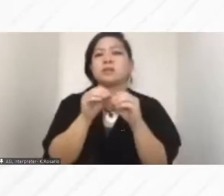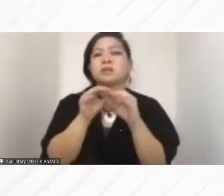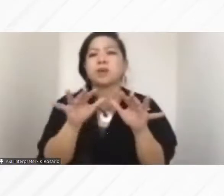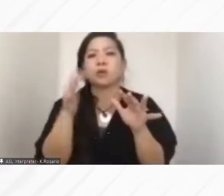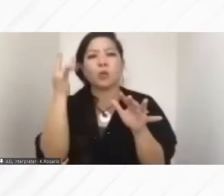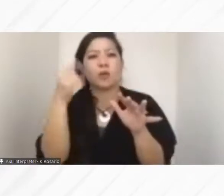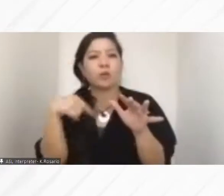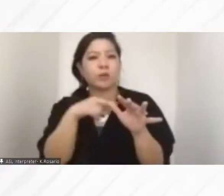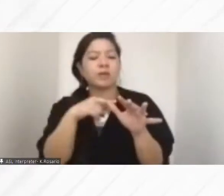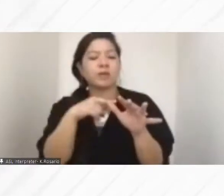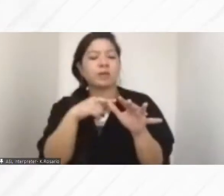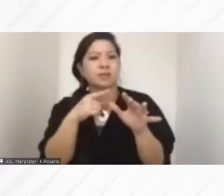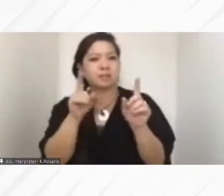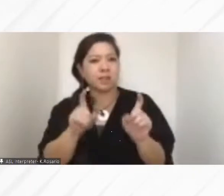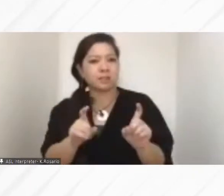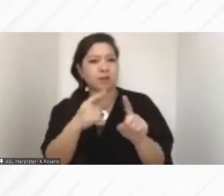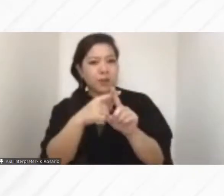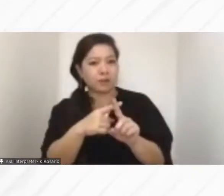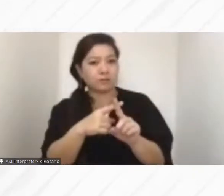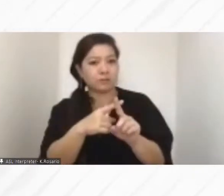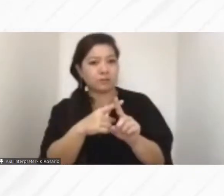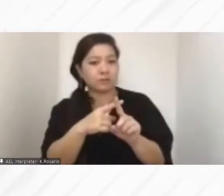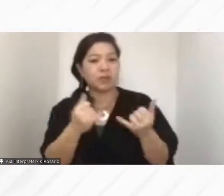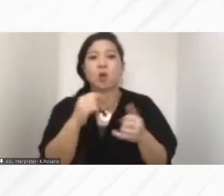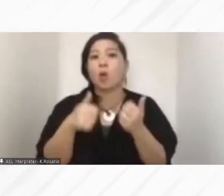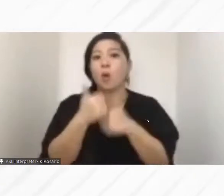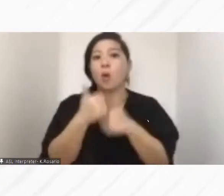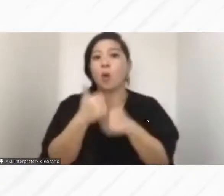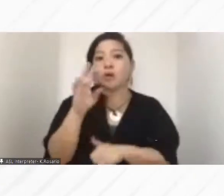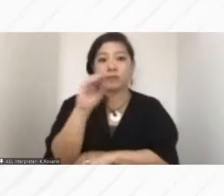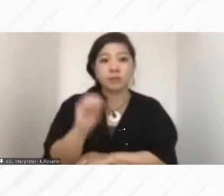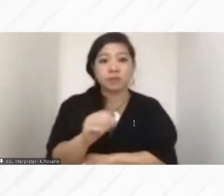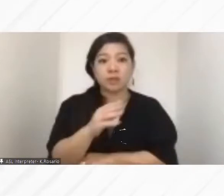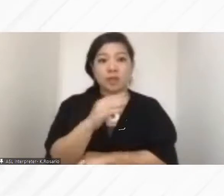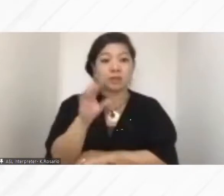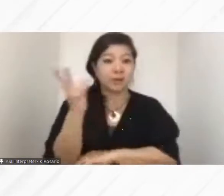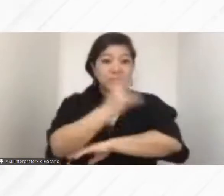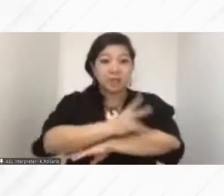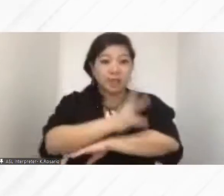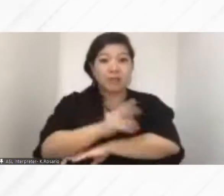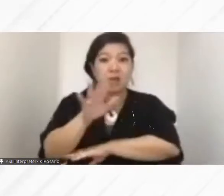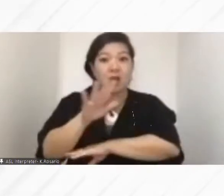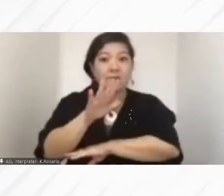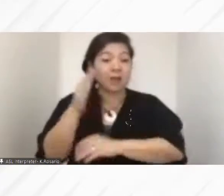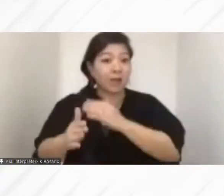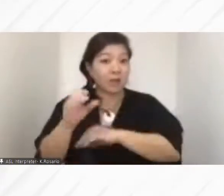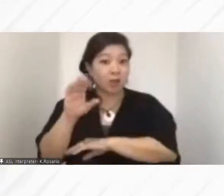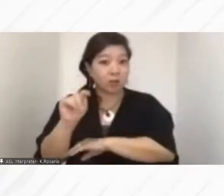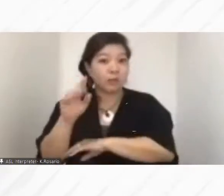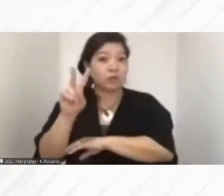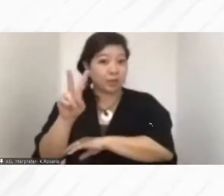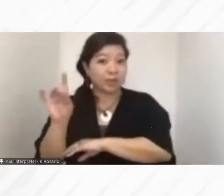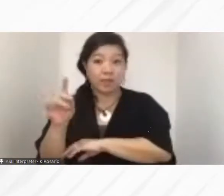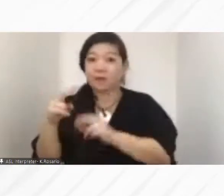test positivity, is almost 7%. And the rolling 7-day average ending October 28th is